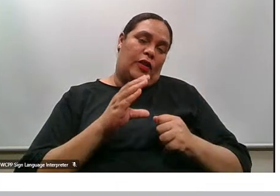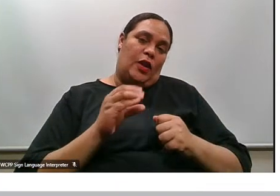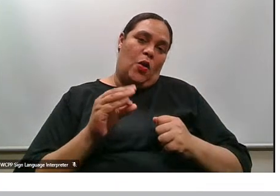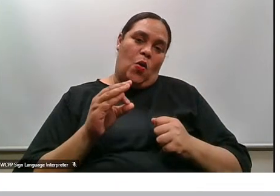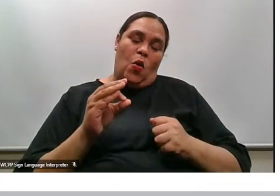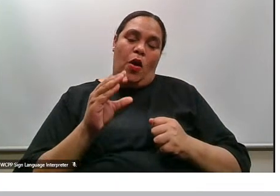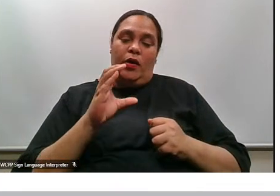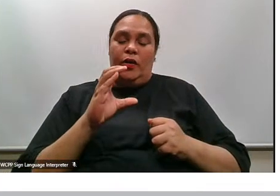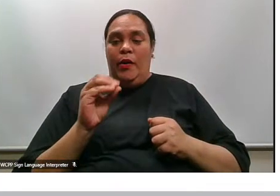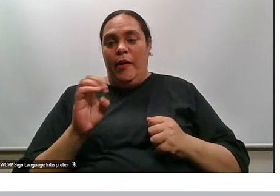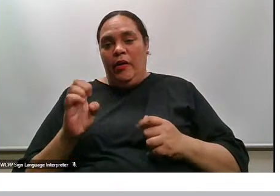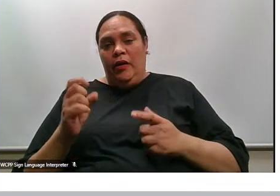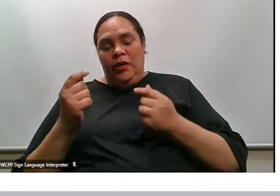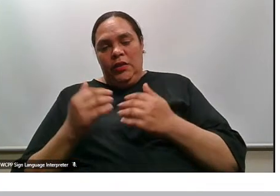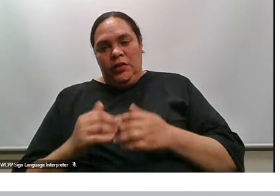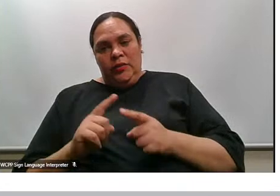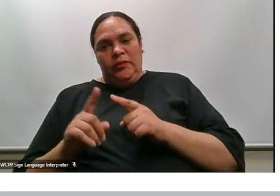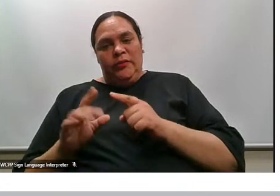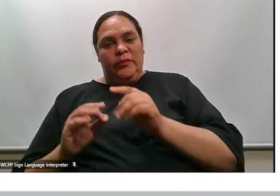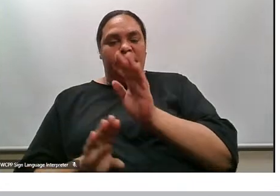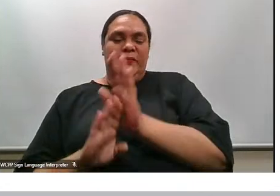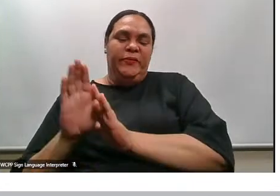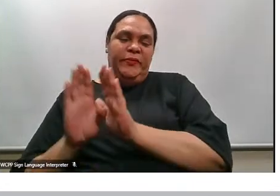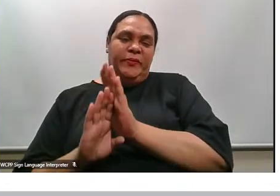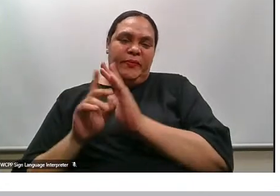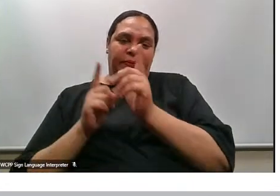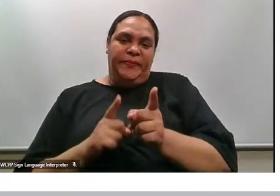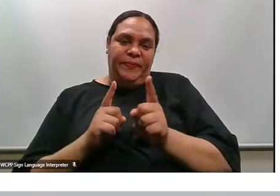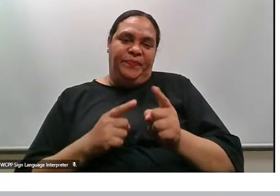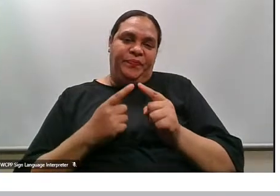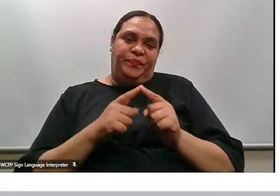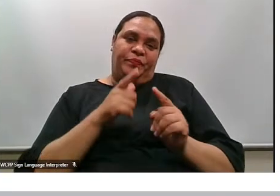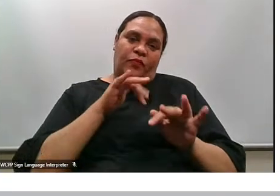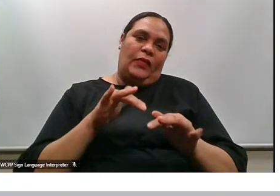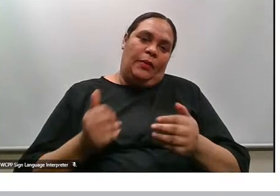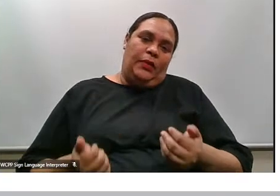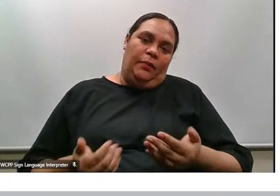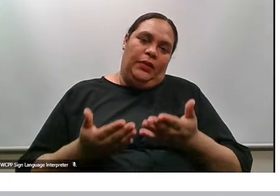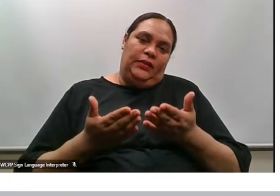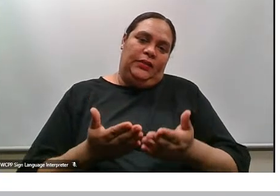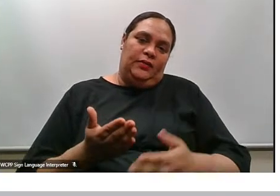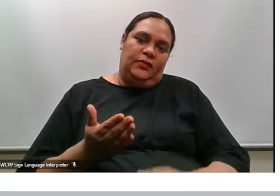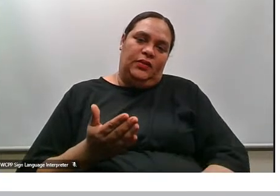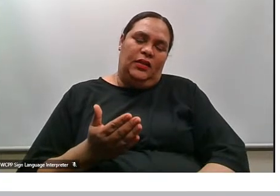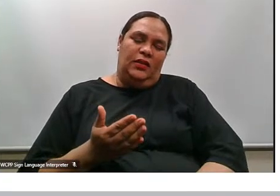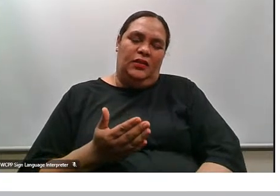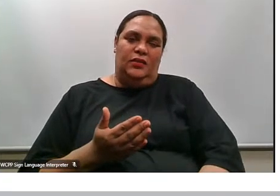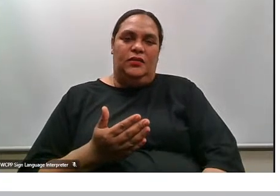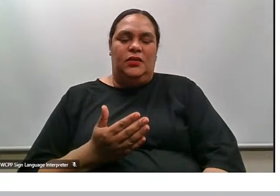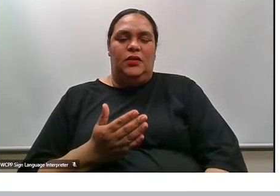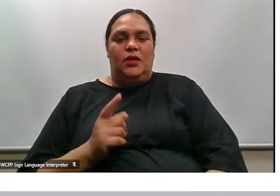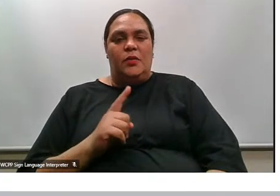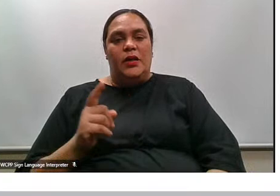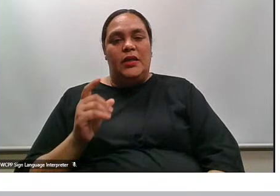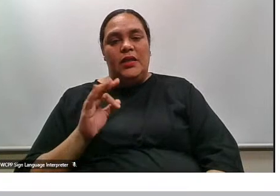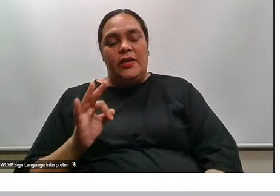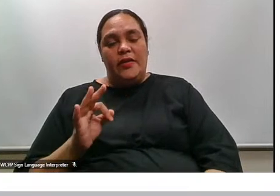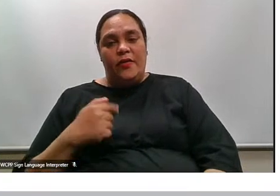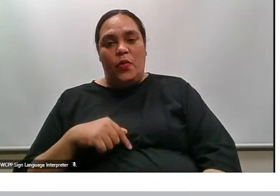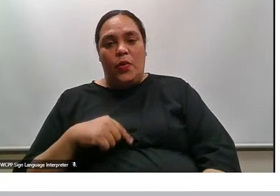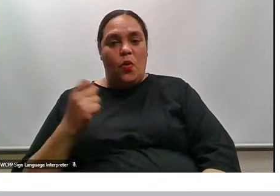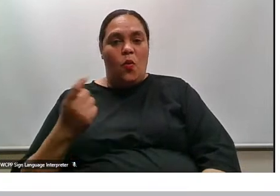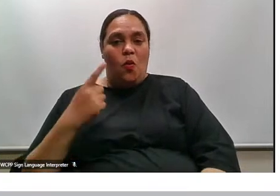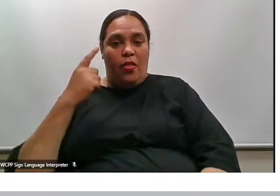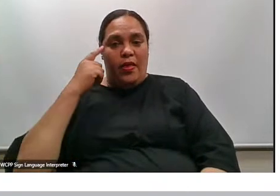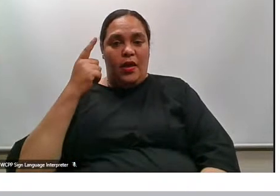budget, but there is increasing demand for public services, and if we all think